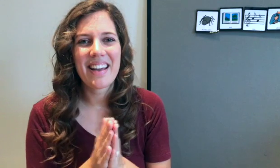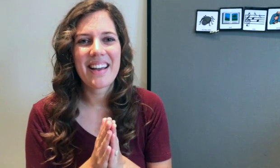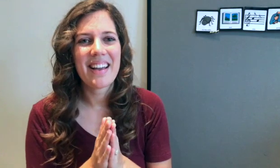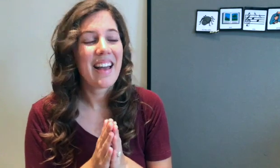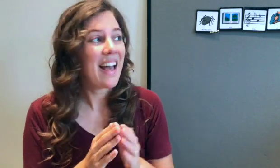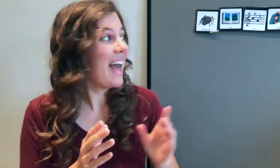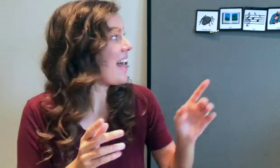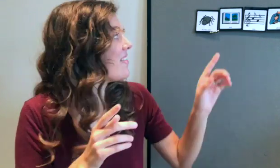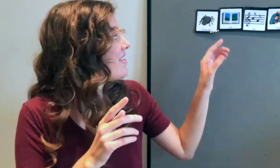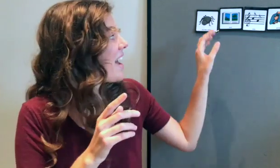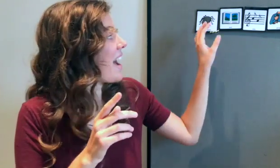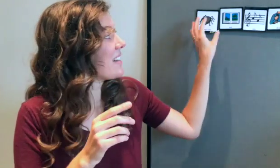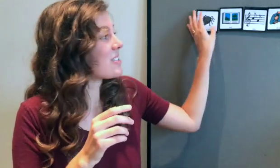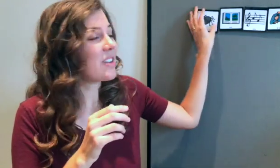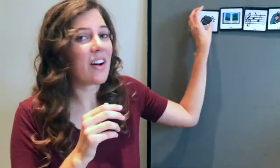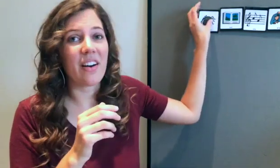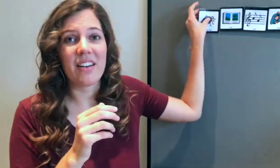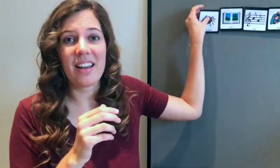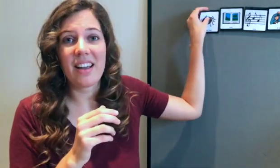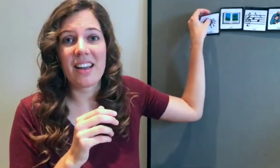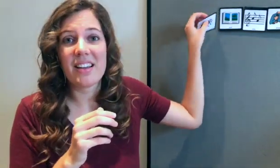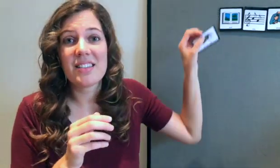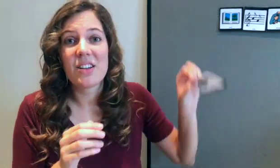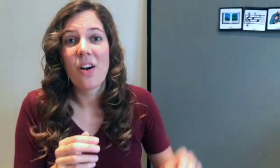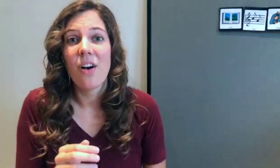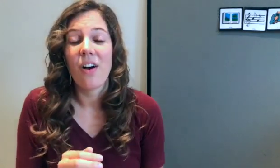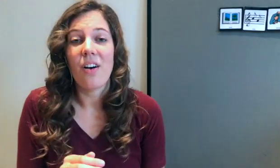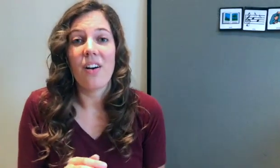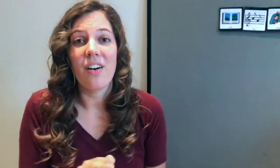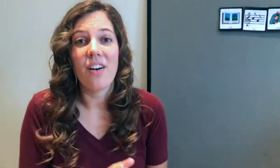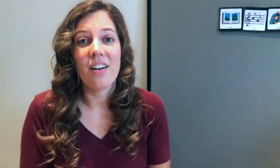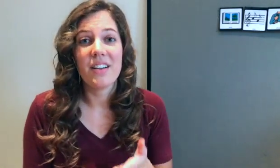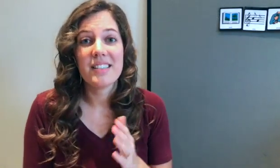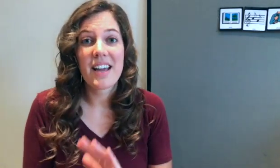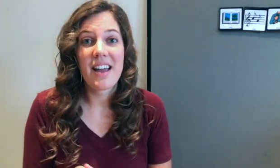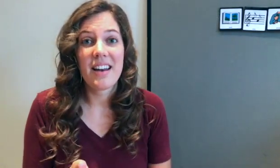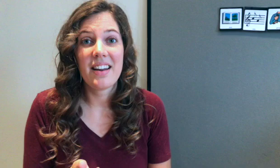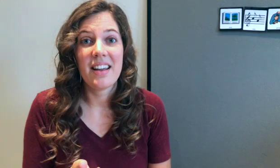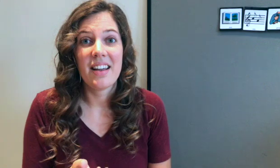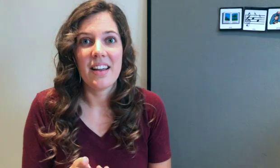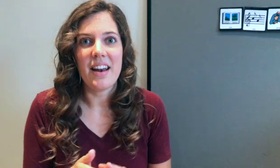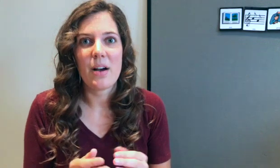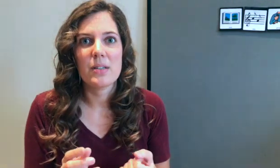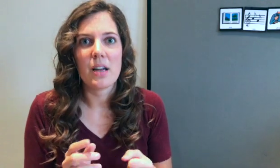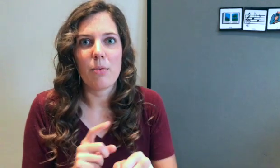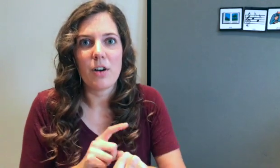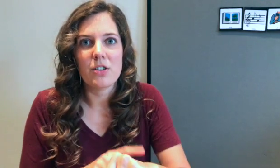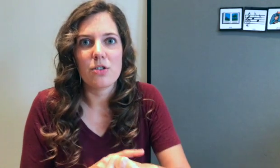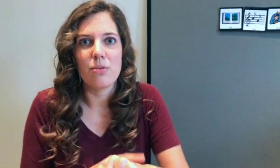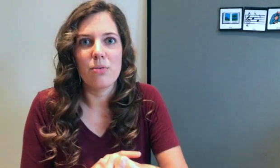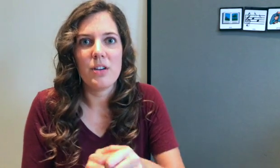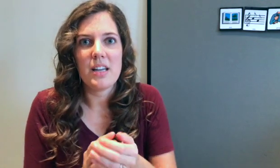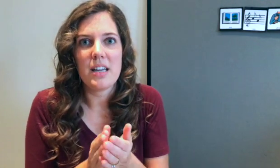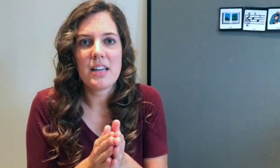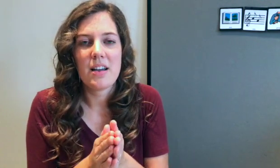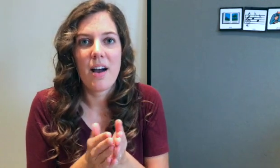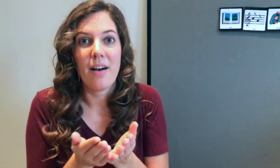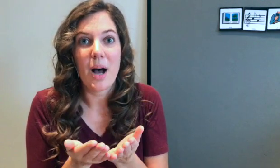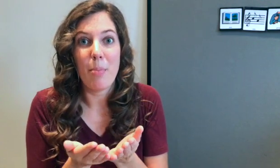Yay! And that song is all done. Now it's time for us to read a